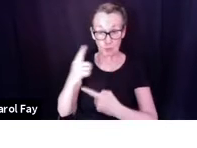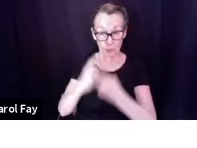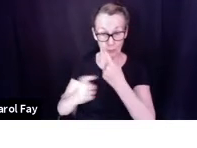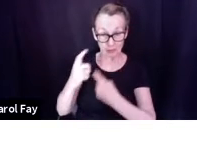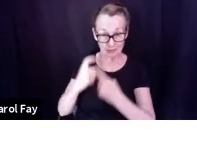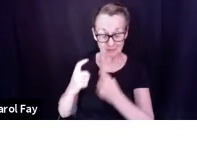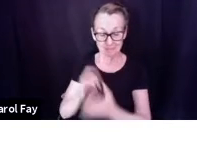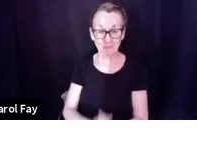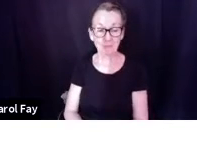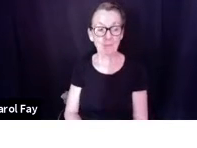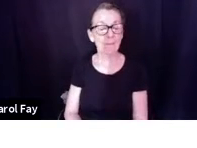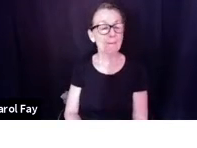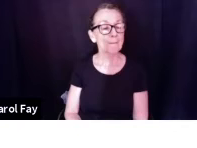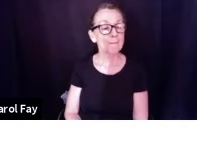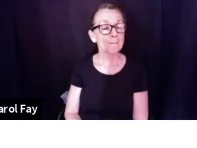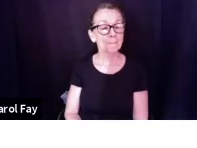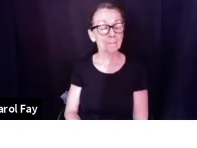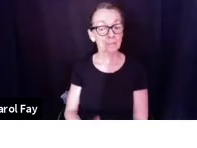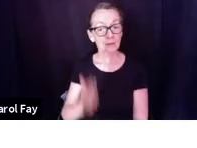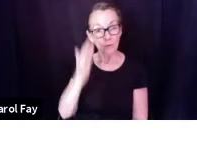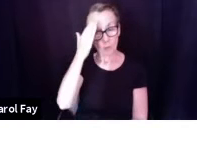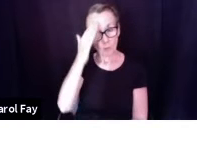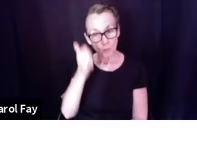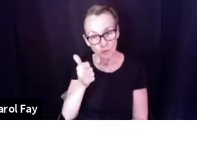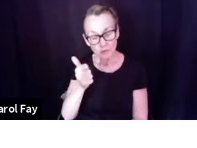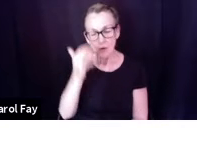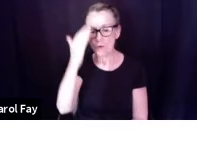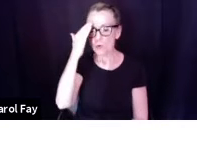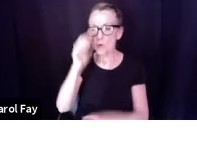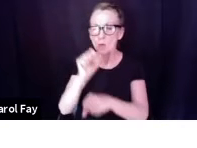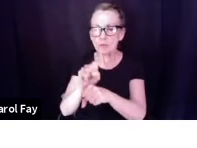I'll discuss knowing yourself, know the opportunity,